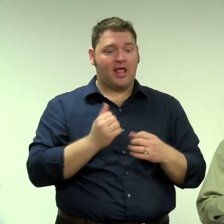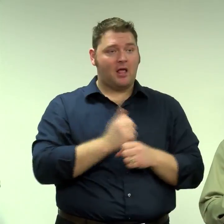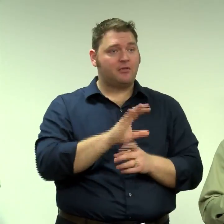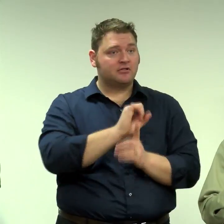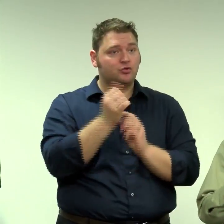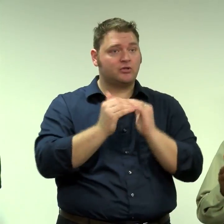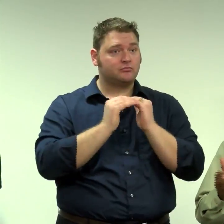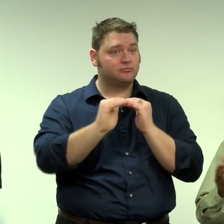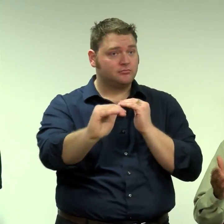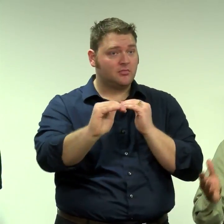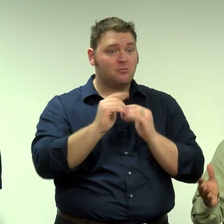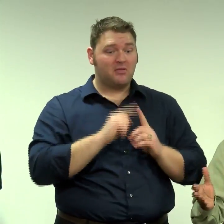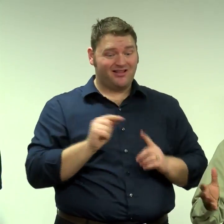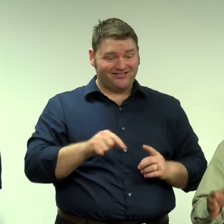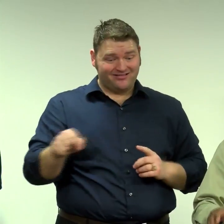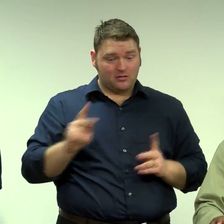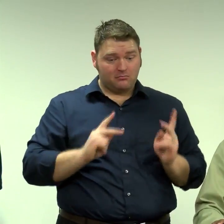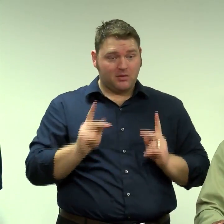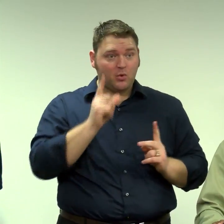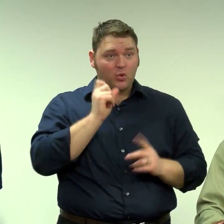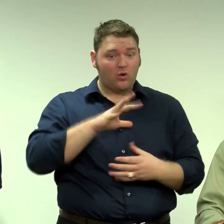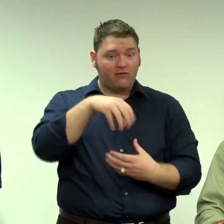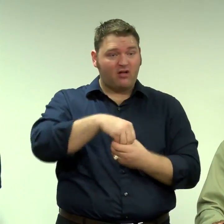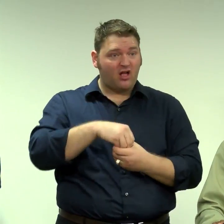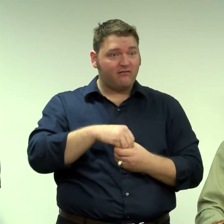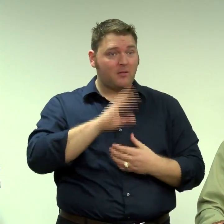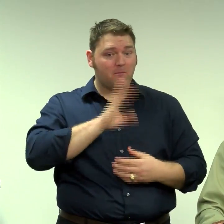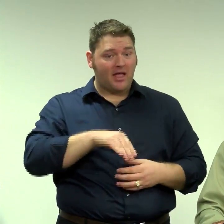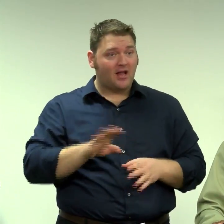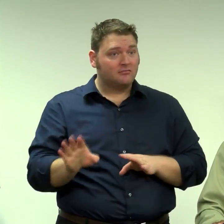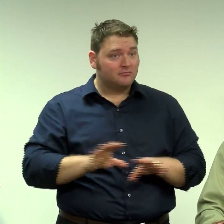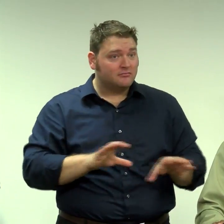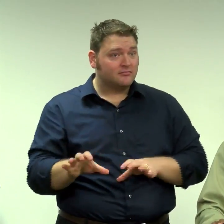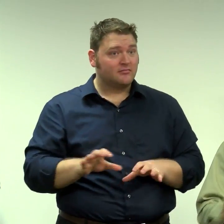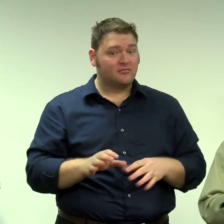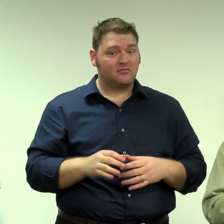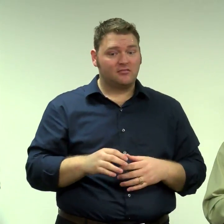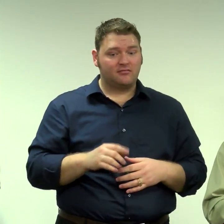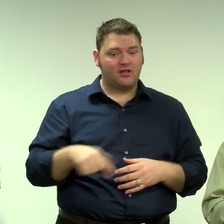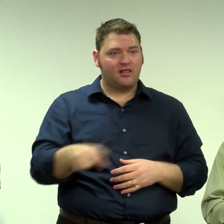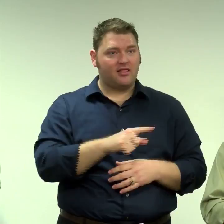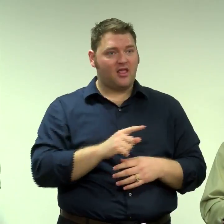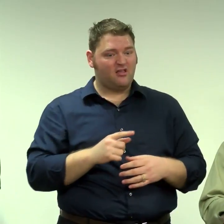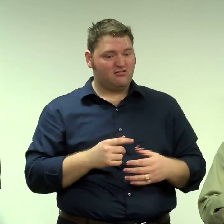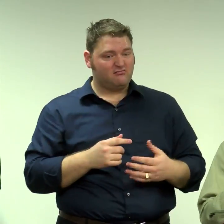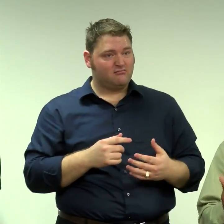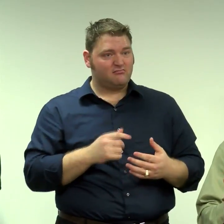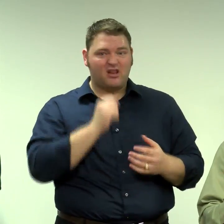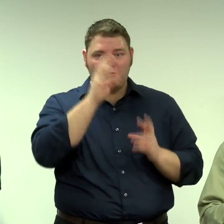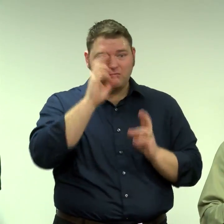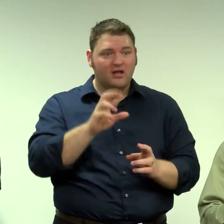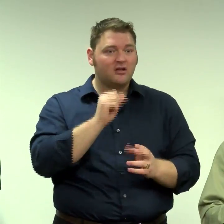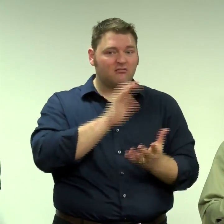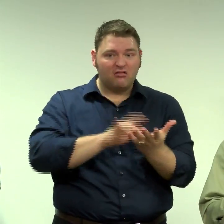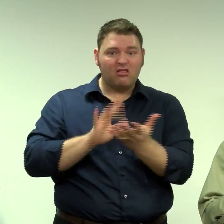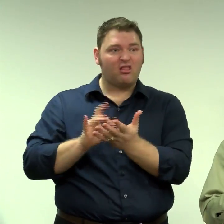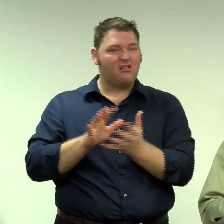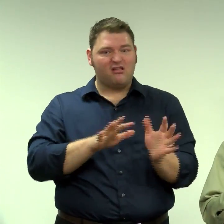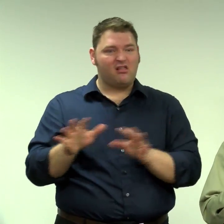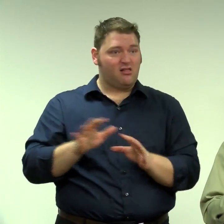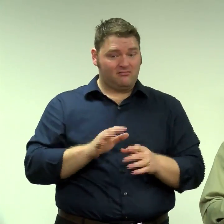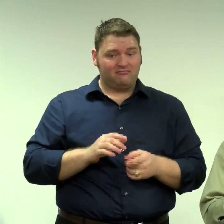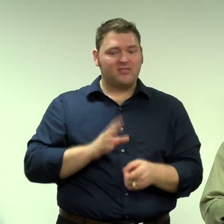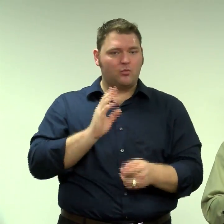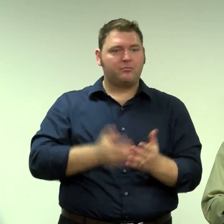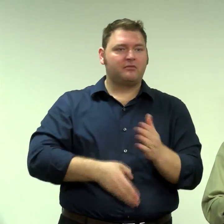there's anybody that's engaging in any activity that works against that, then those individuals will be ejected. So you